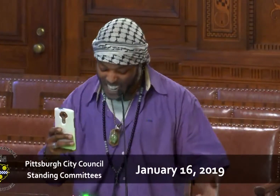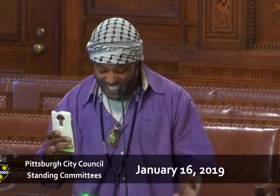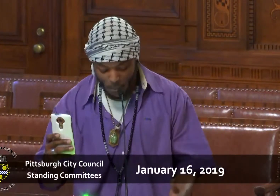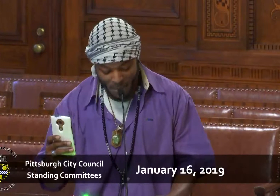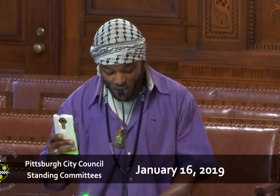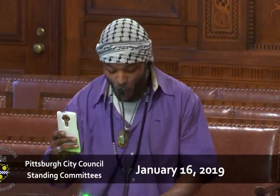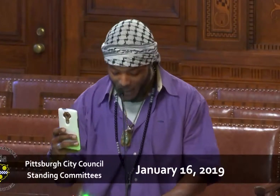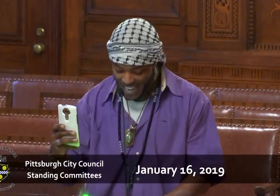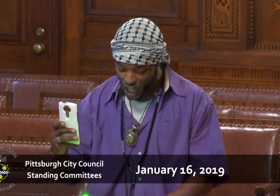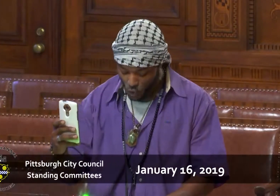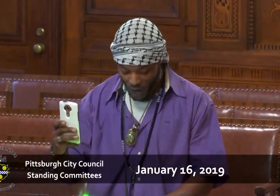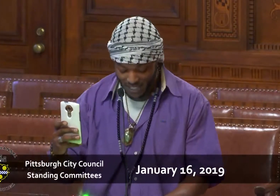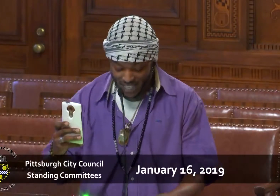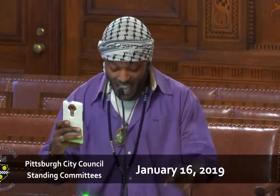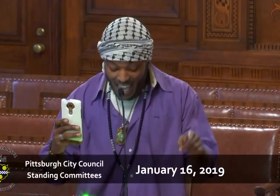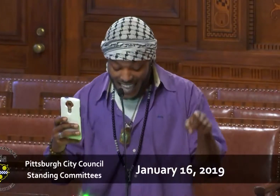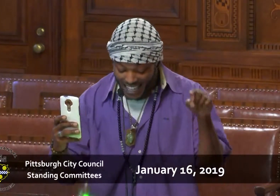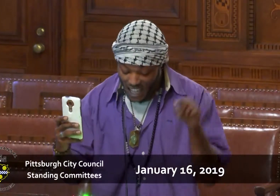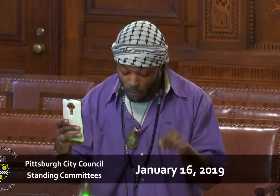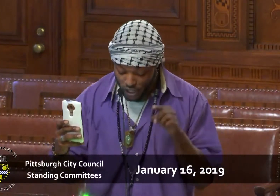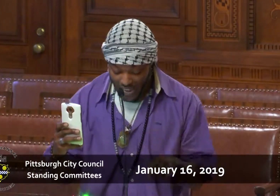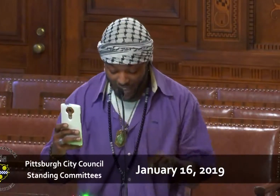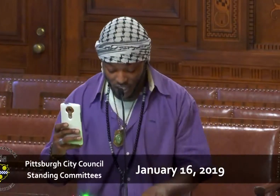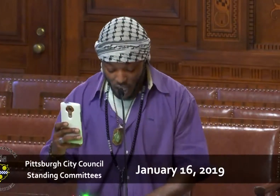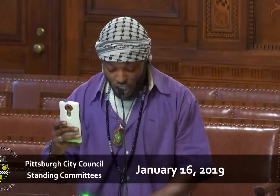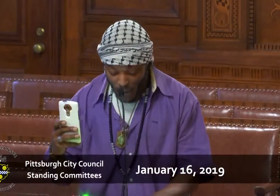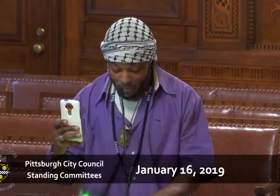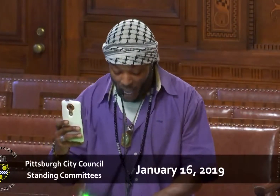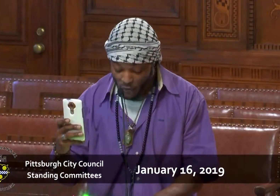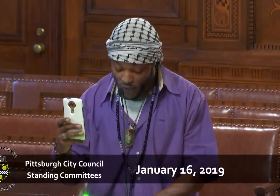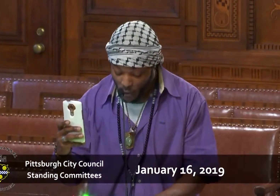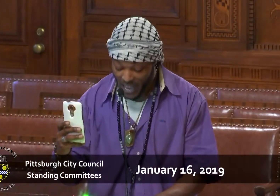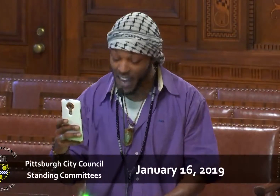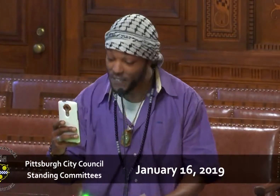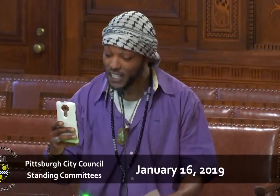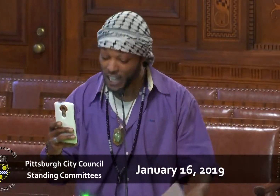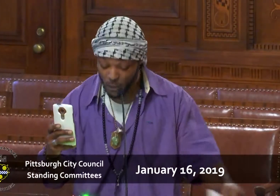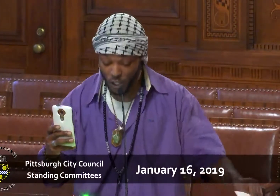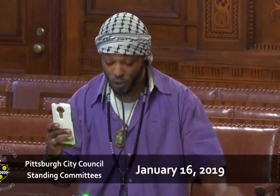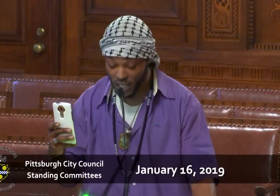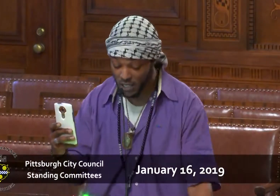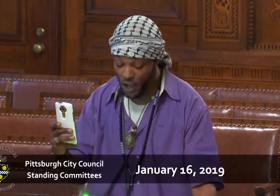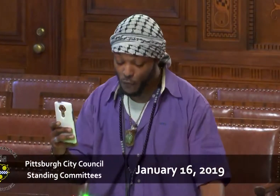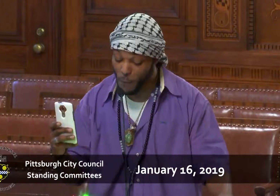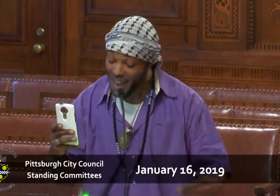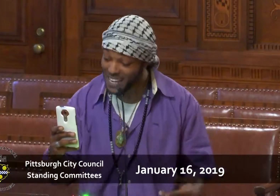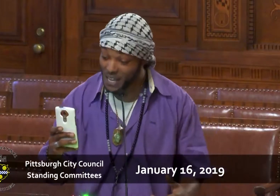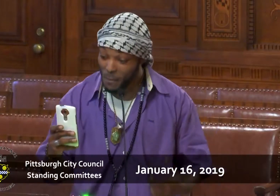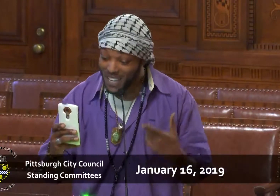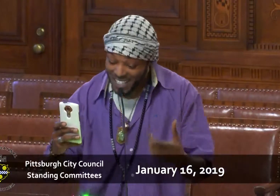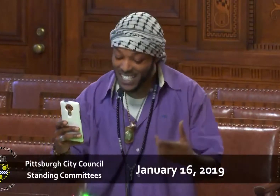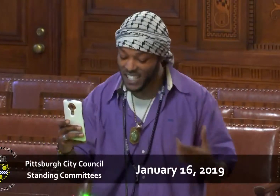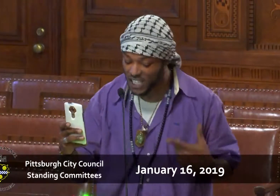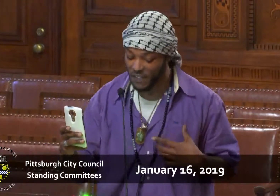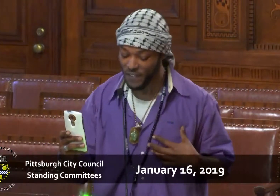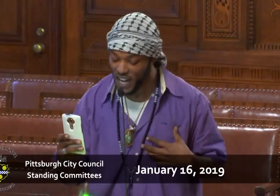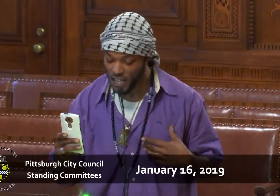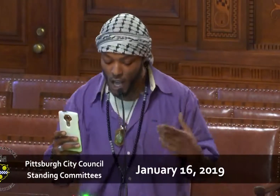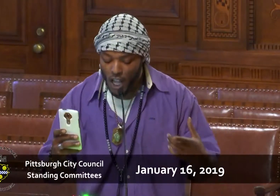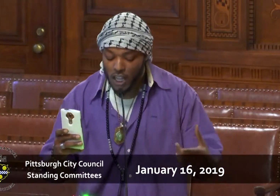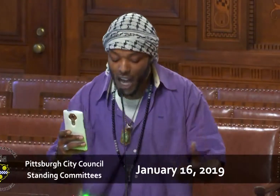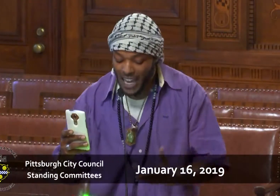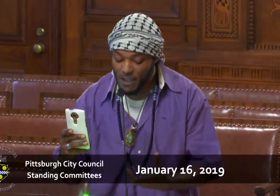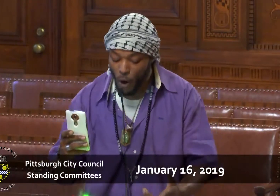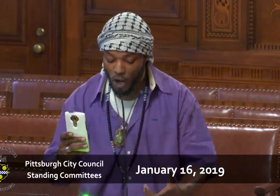down innocent men, women, and little ones. Like lumberjacks, chop down very heavy cherry trees for money because it's tons of